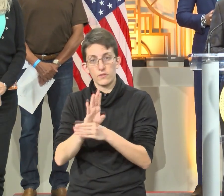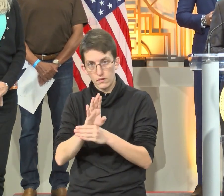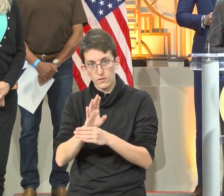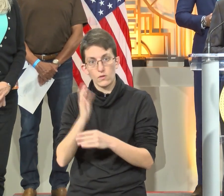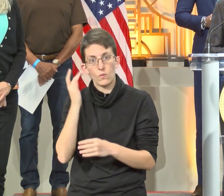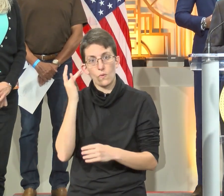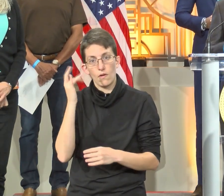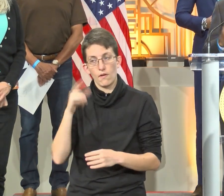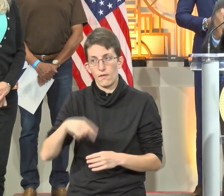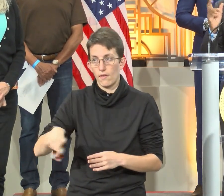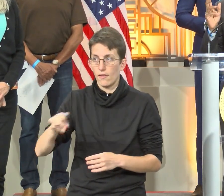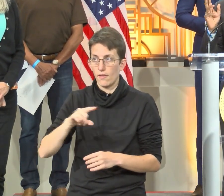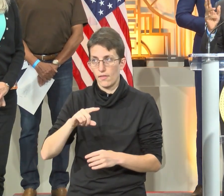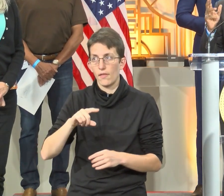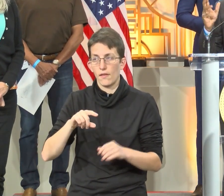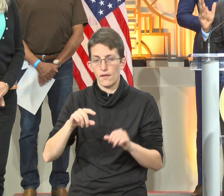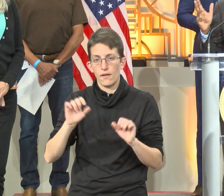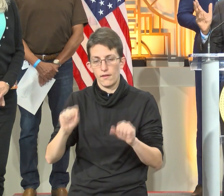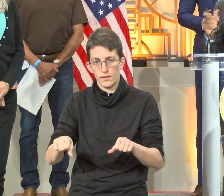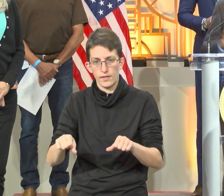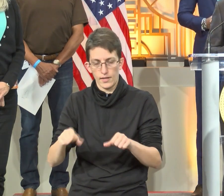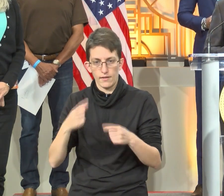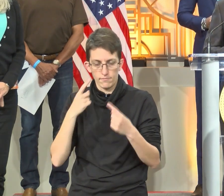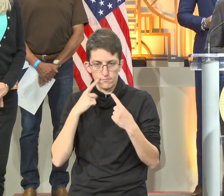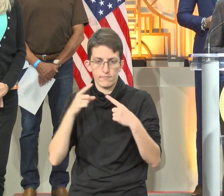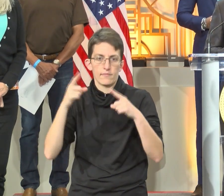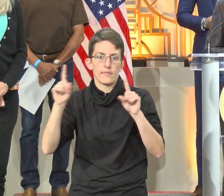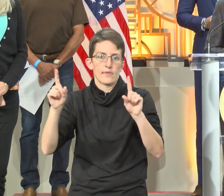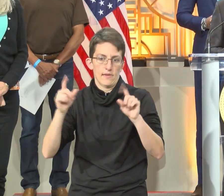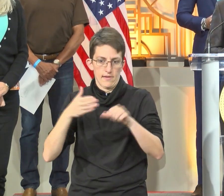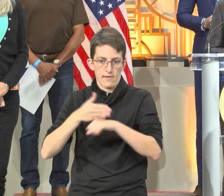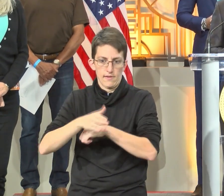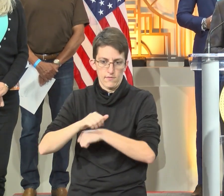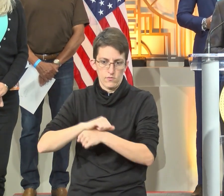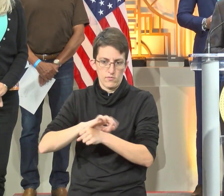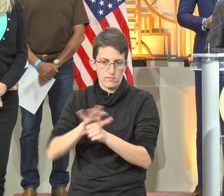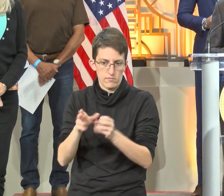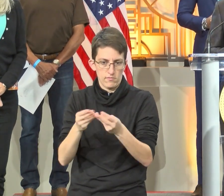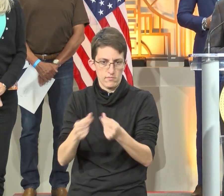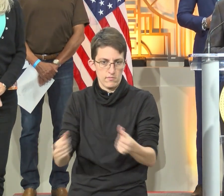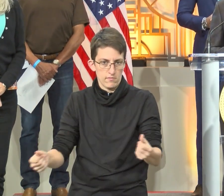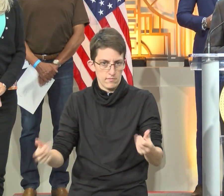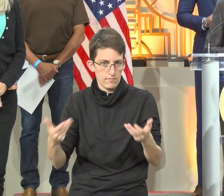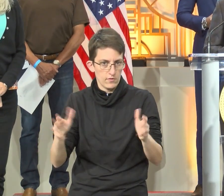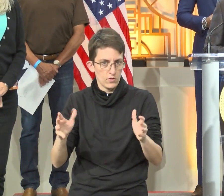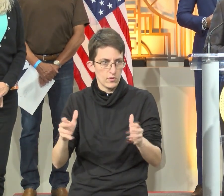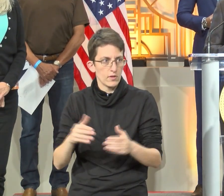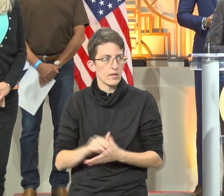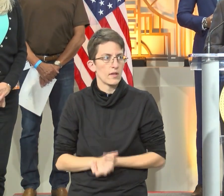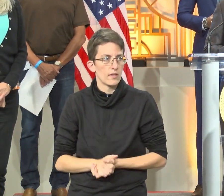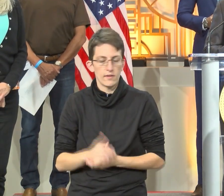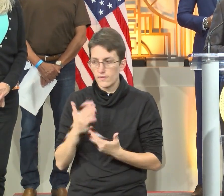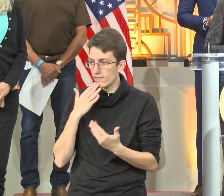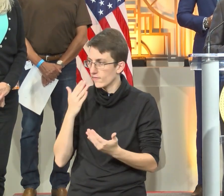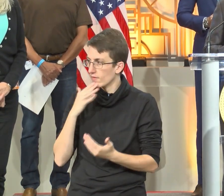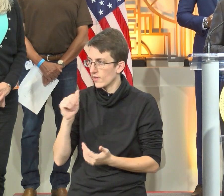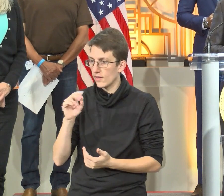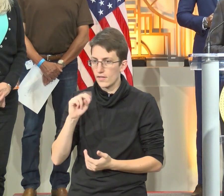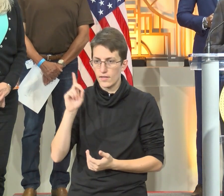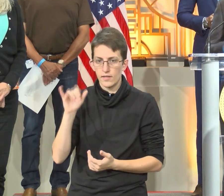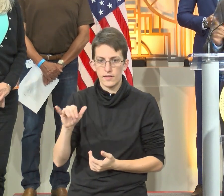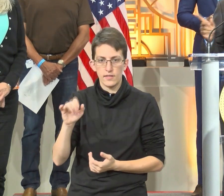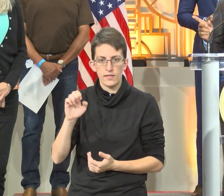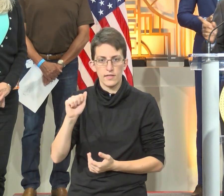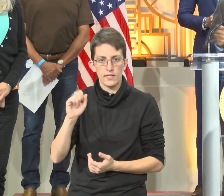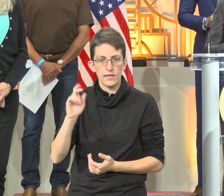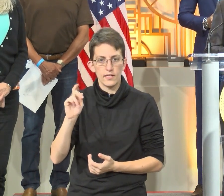they can weather, quote unquote, the storm of this pandemic. I want to thank, I see Andy, I want to thank Andy Eakin for helping